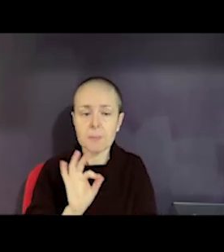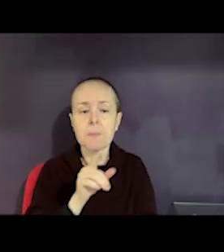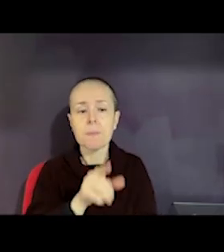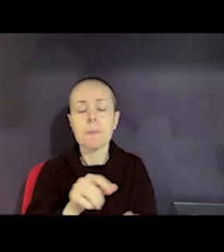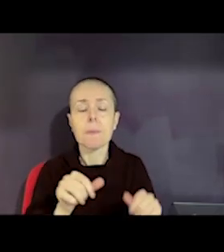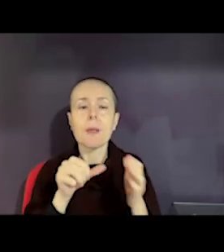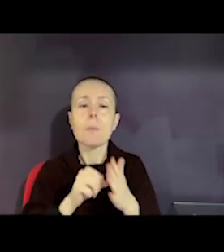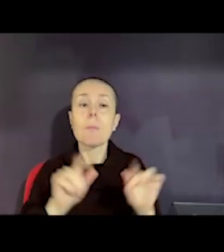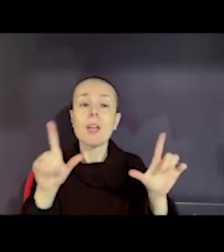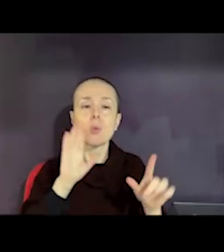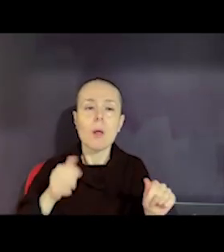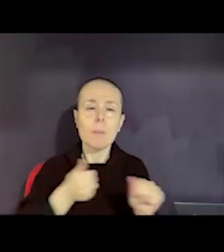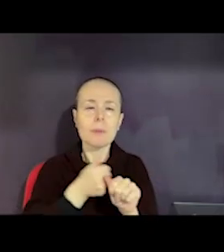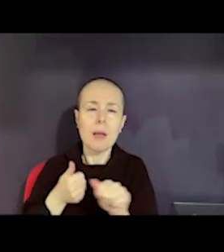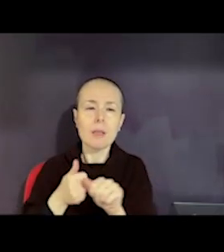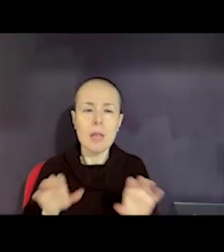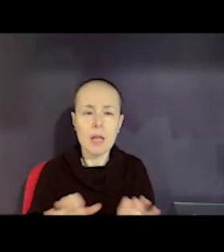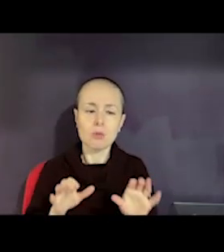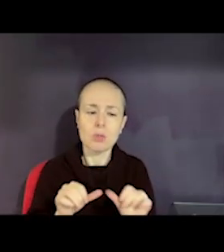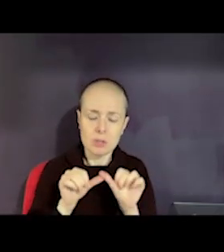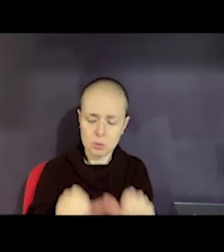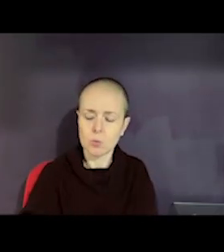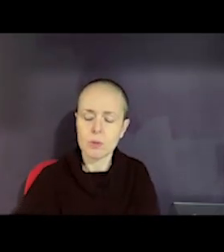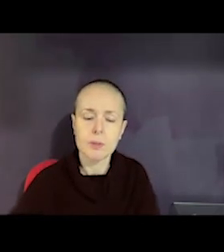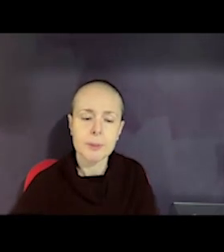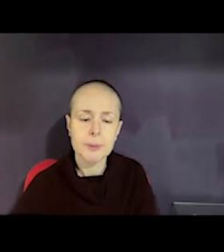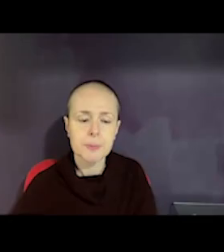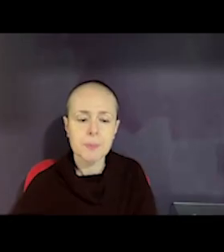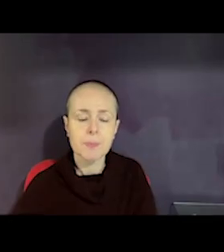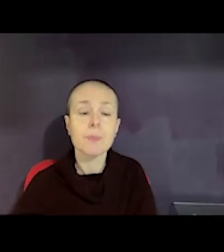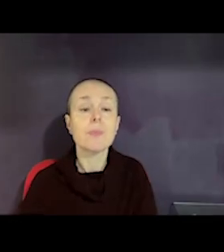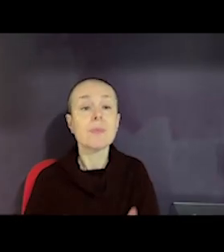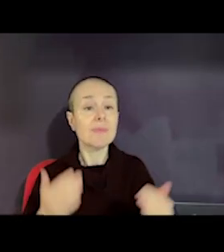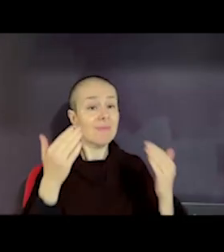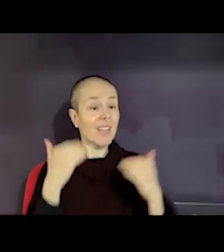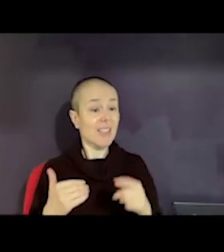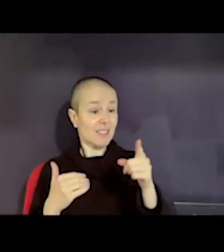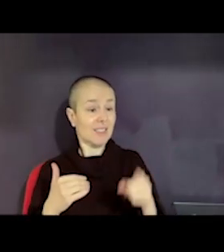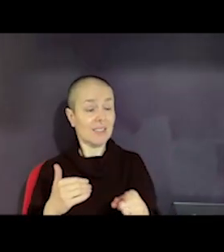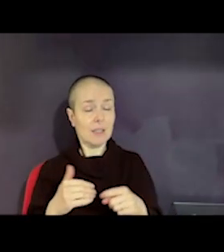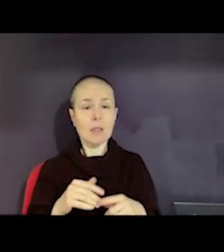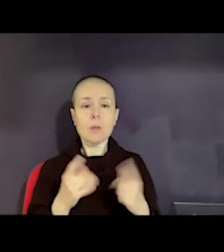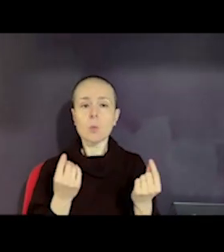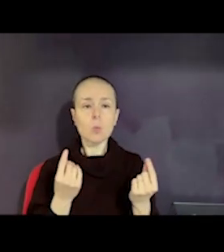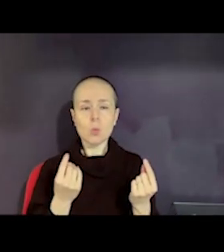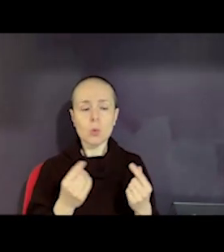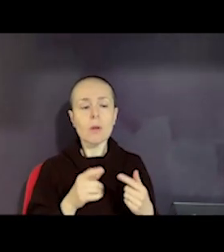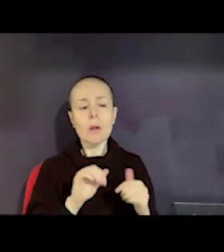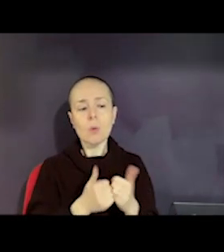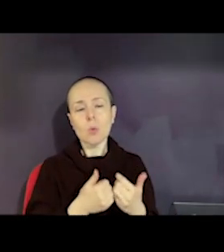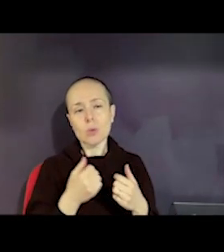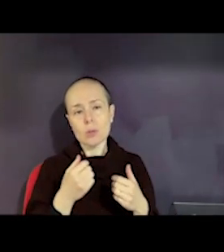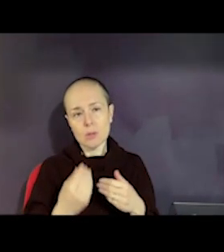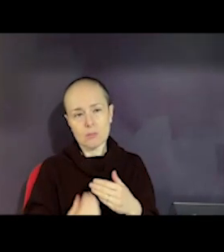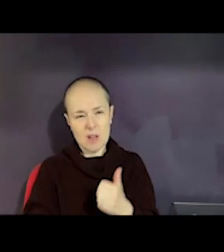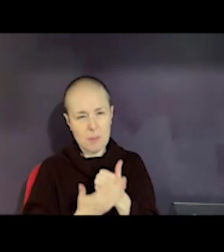pages here will be updated with actions as we continue going. The next, as I mentioned, the moves to guide how we inform our